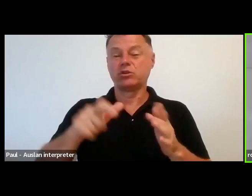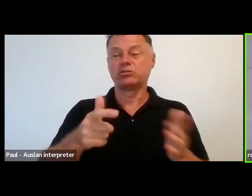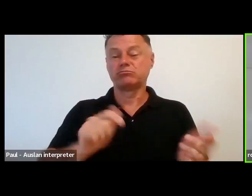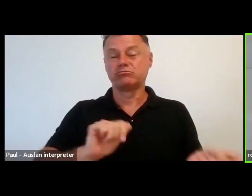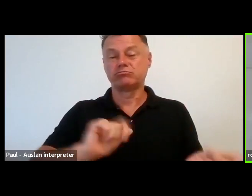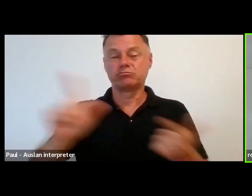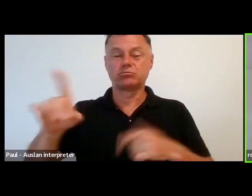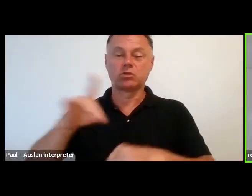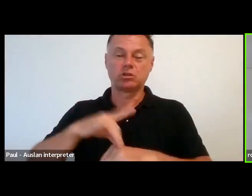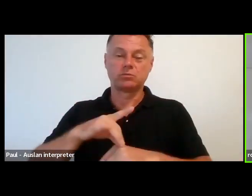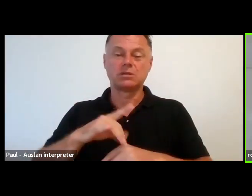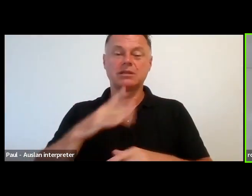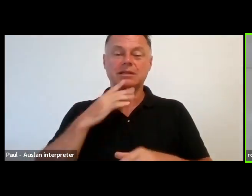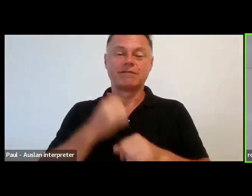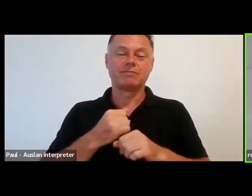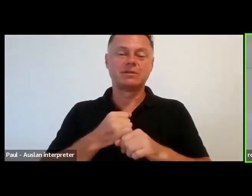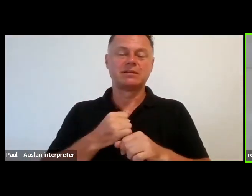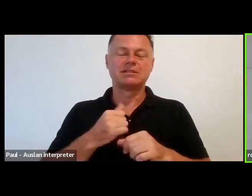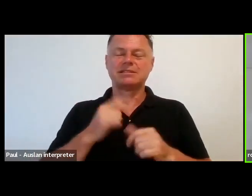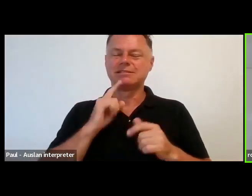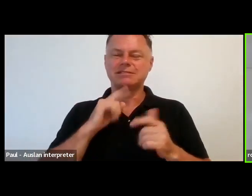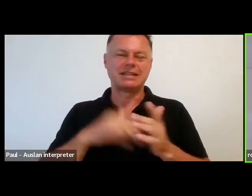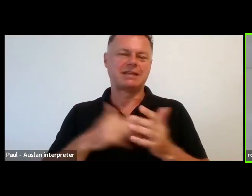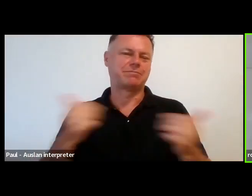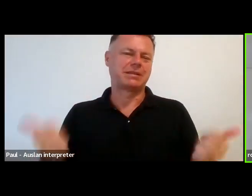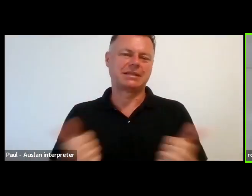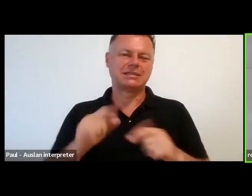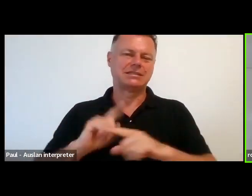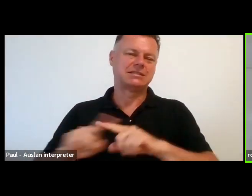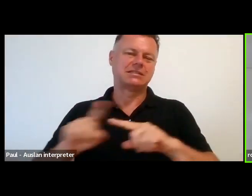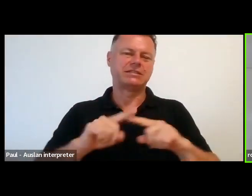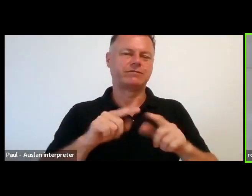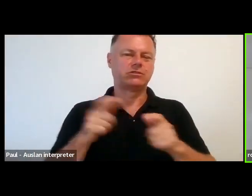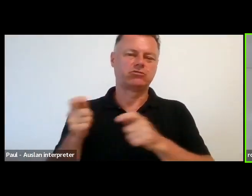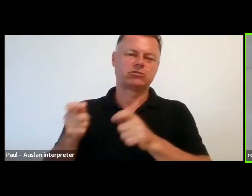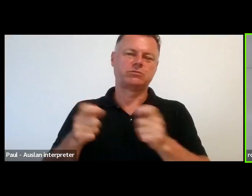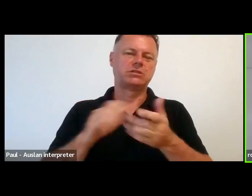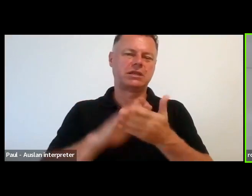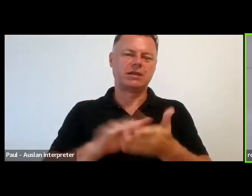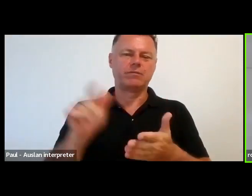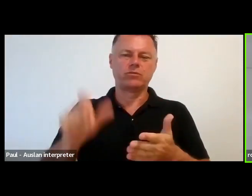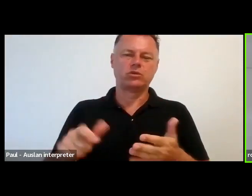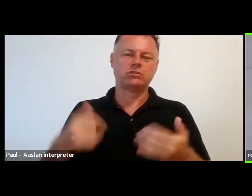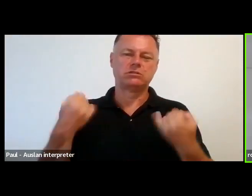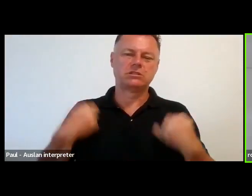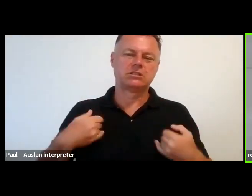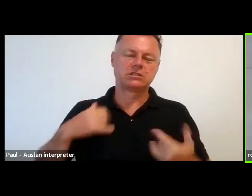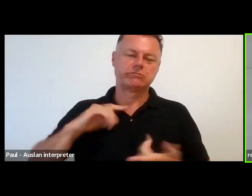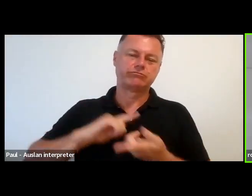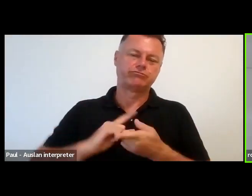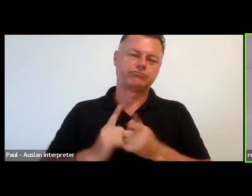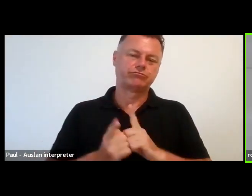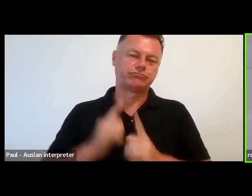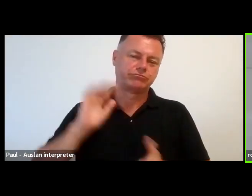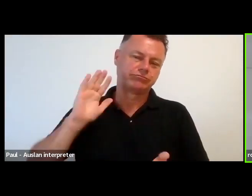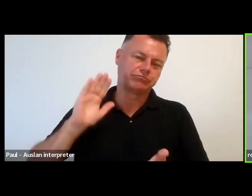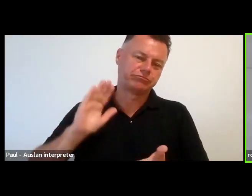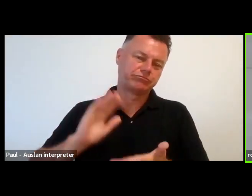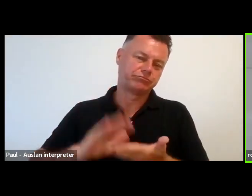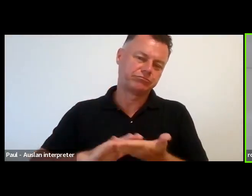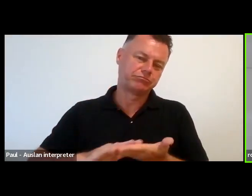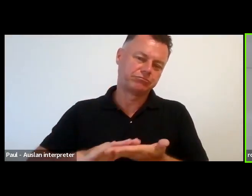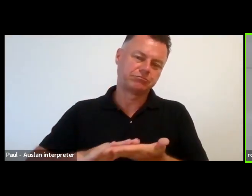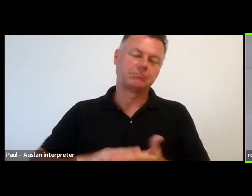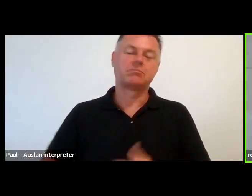of effective treatments that we can start to minimise the severity of the disease. And there are many more treatments coming through